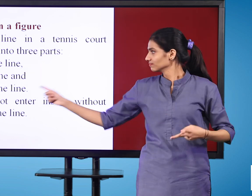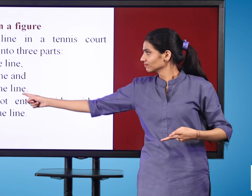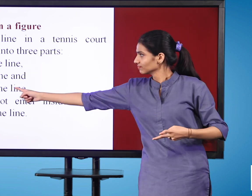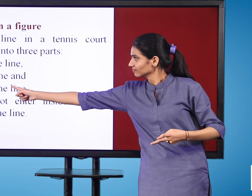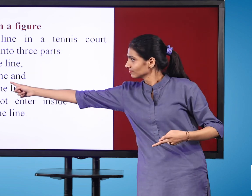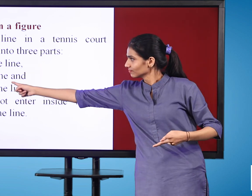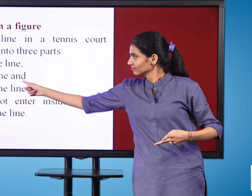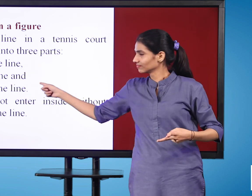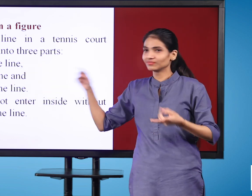on the line,